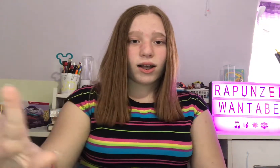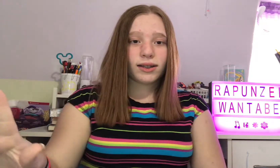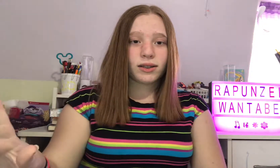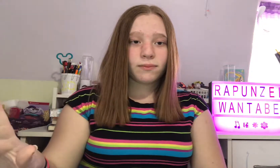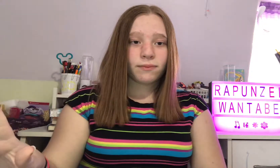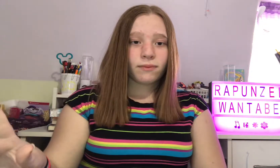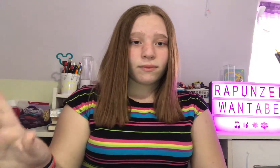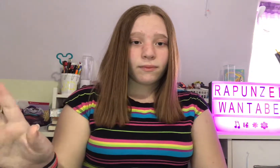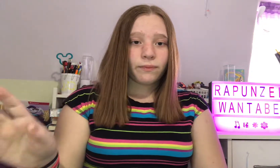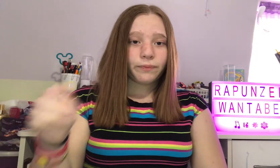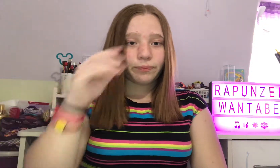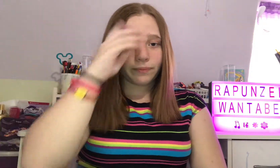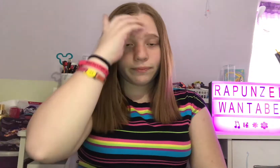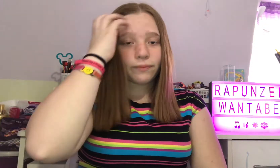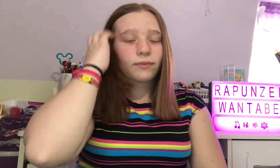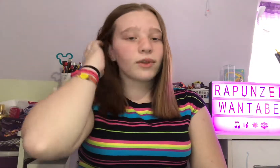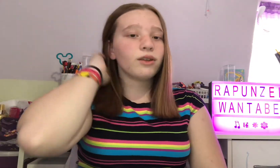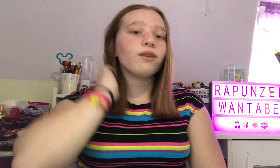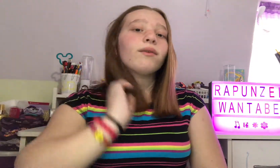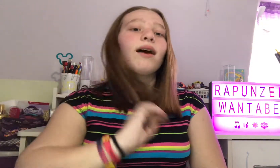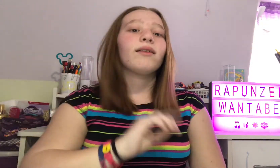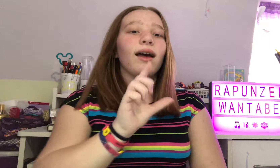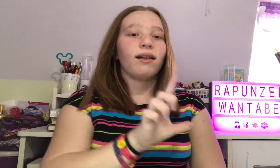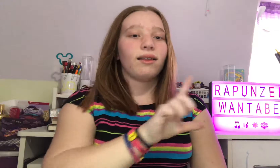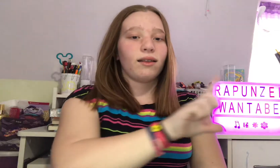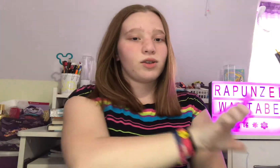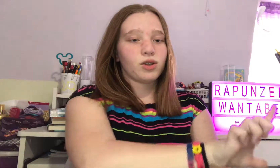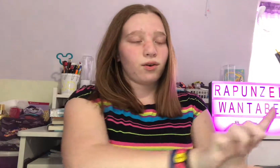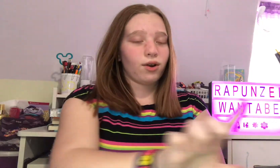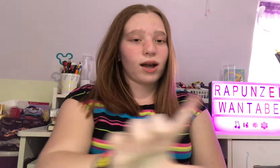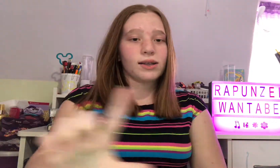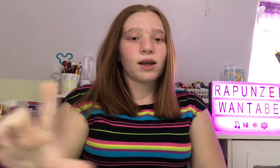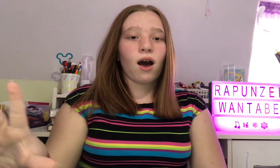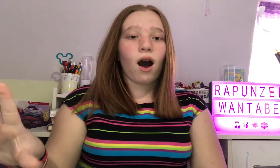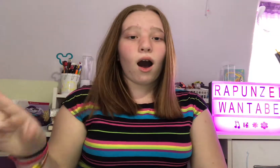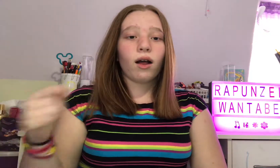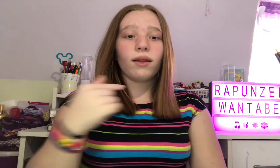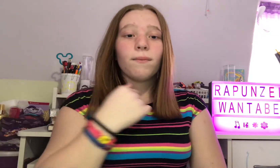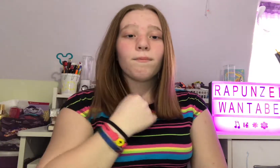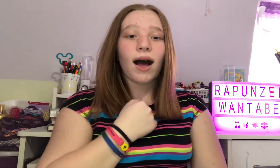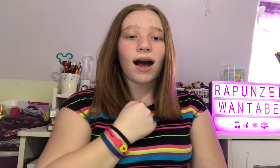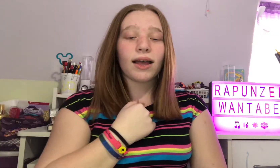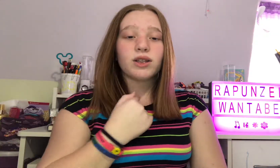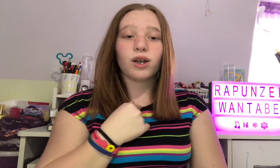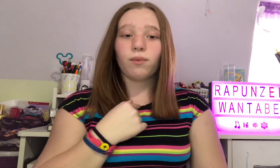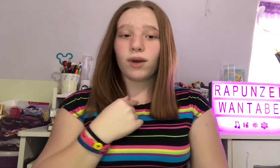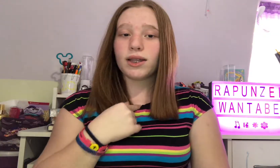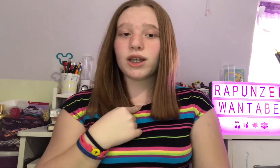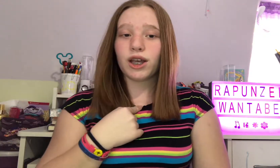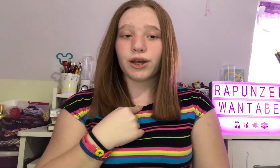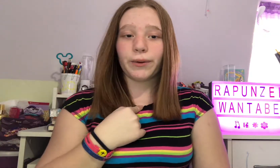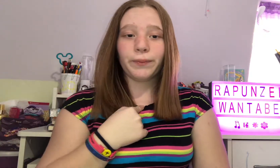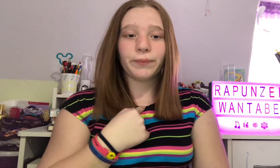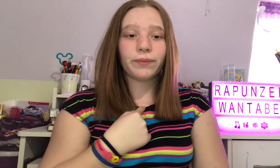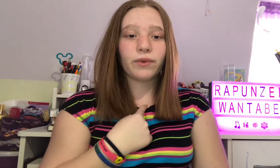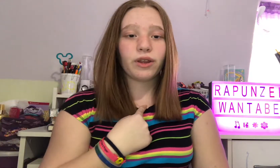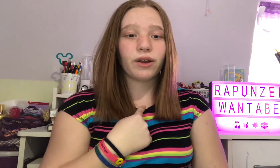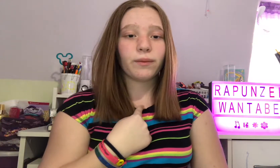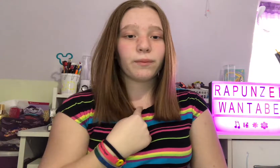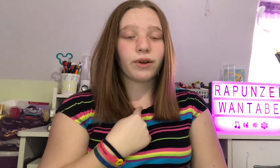across. So you would have an L and then just go across. All of my, so you'll point to you with your pointer